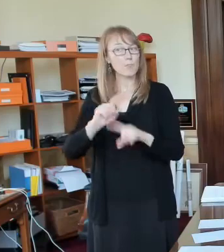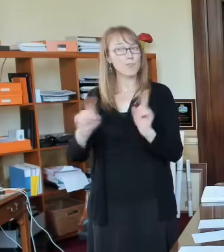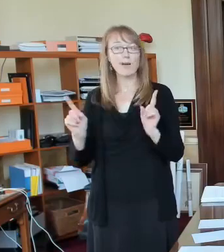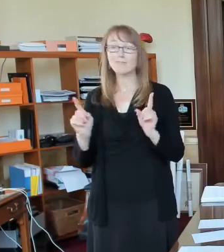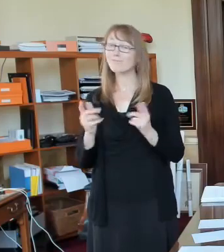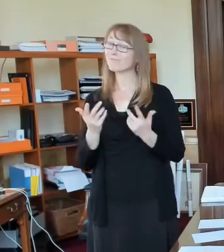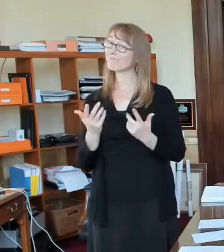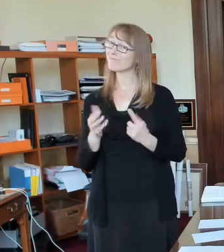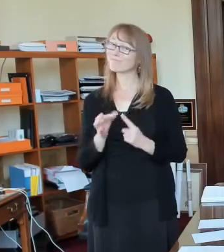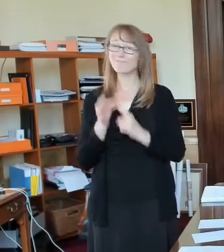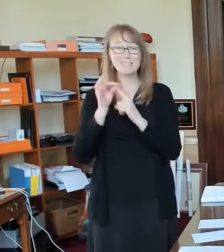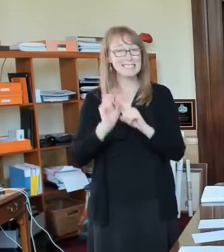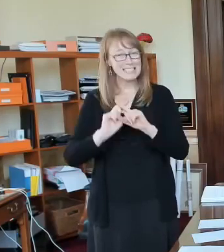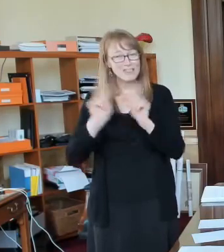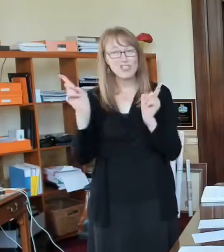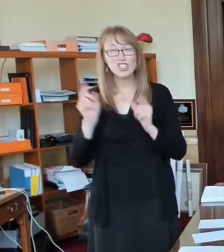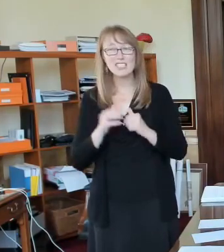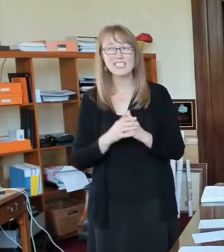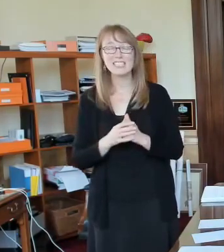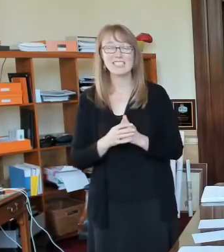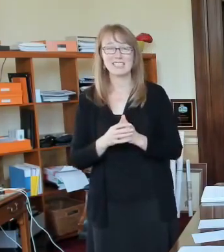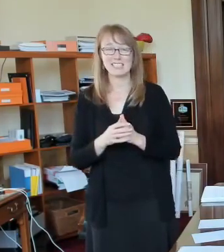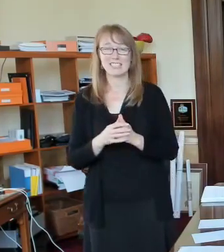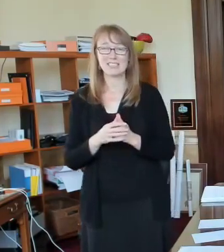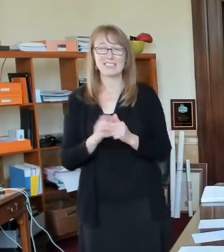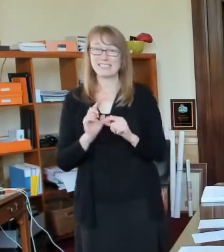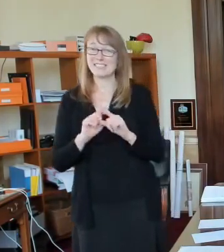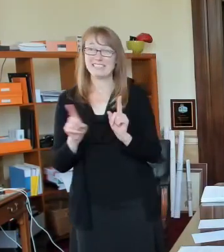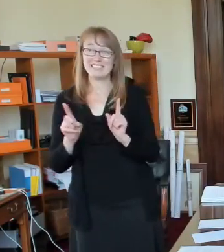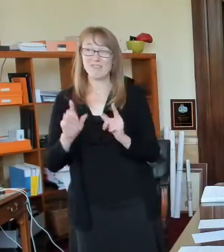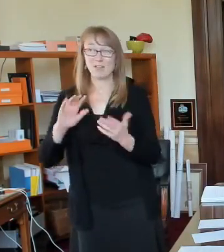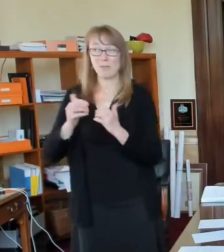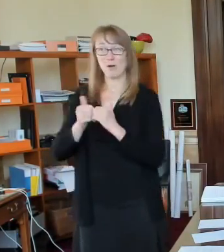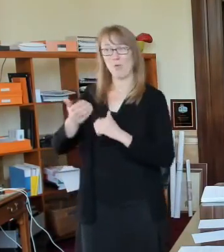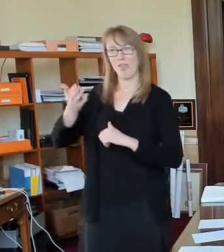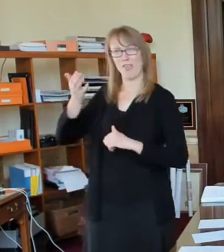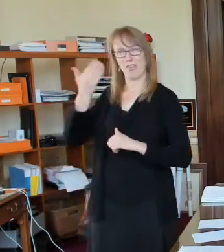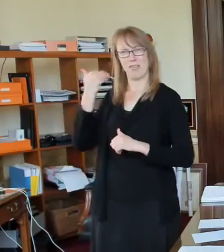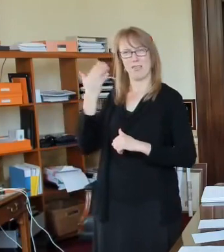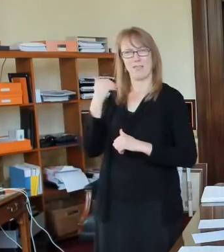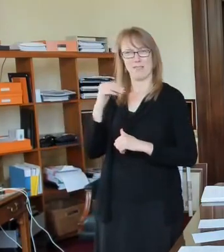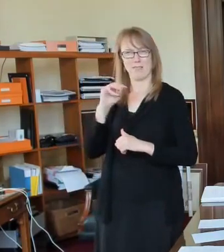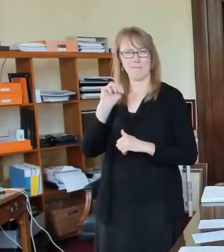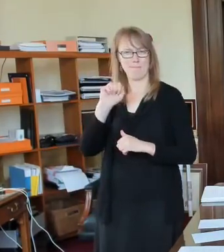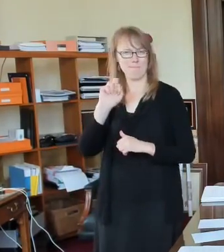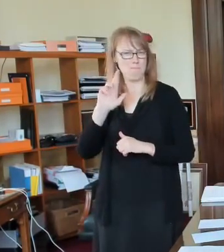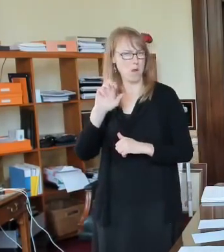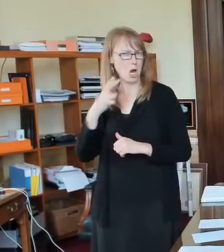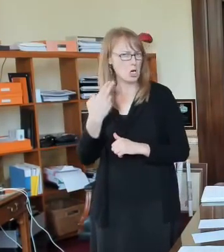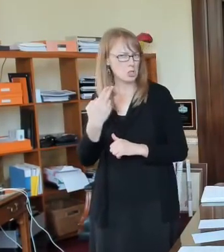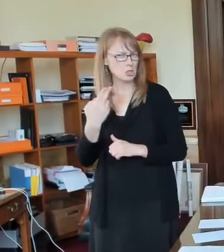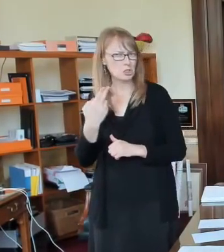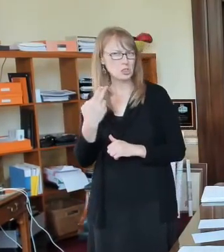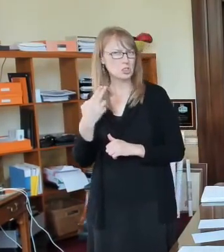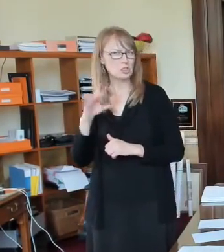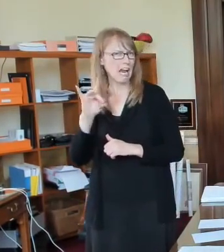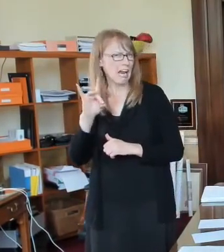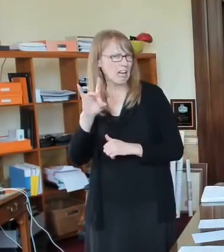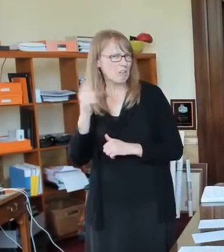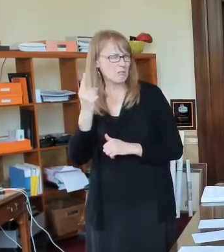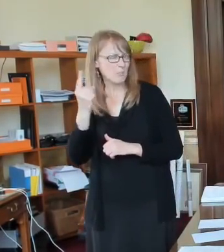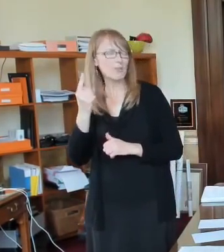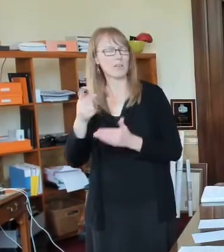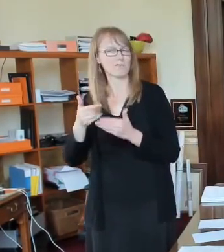18th, I think was the date that schools closed last spring. So anyway, those are